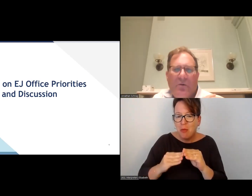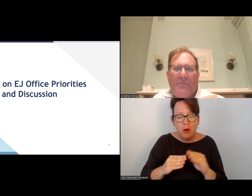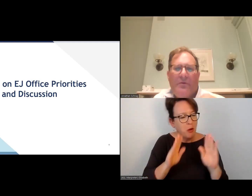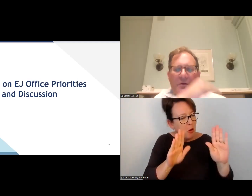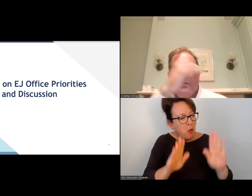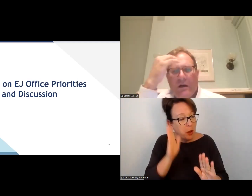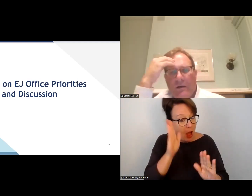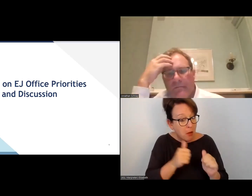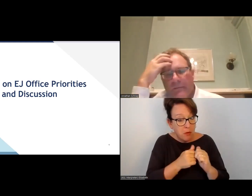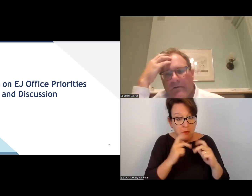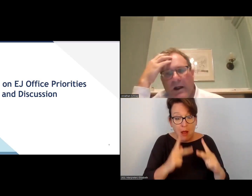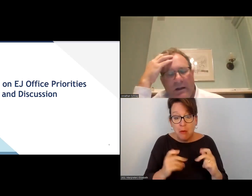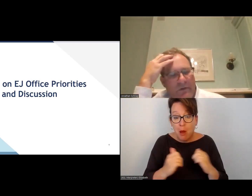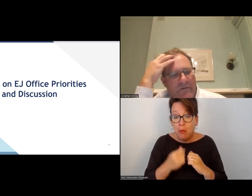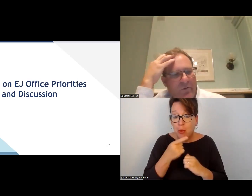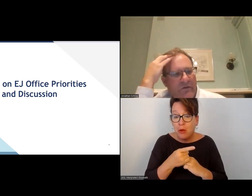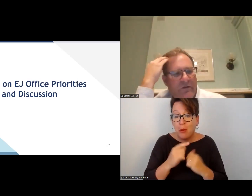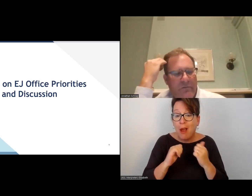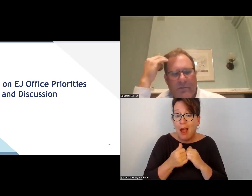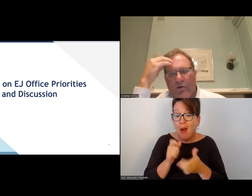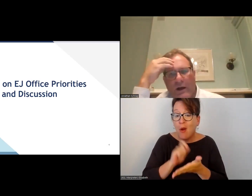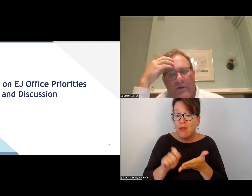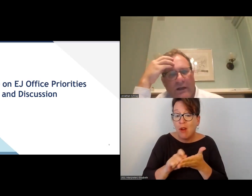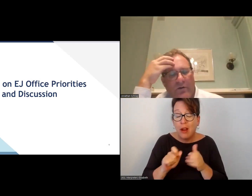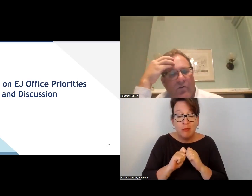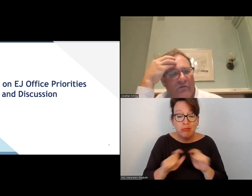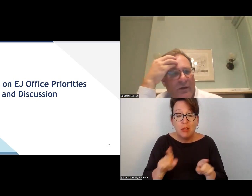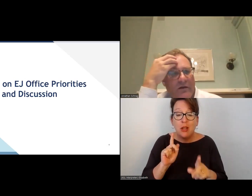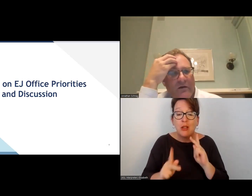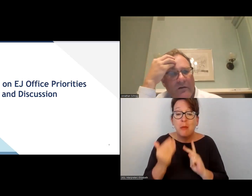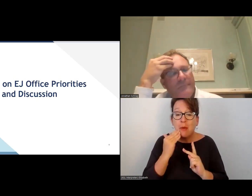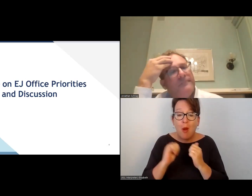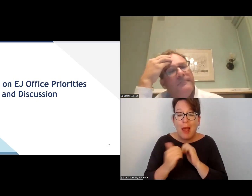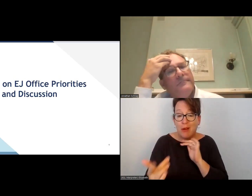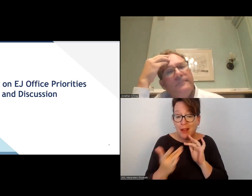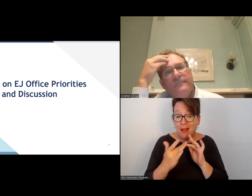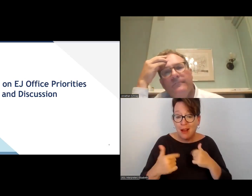will follow up in writing with everyone so that people know how to get a hold of me.